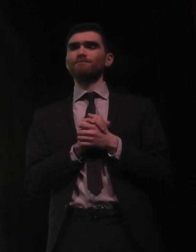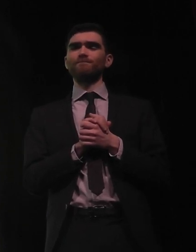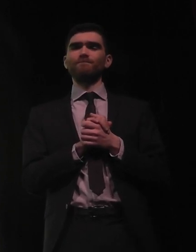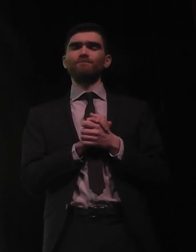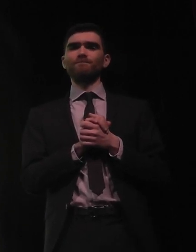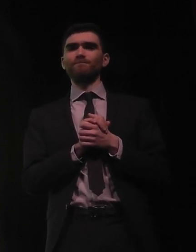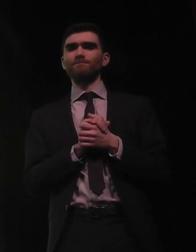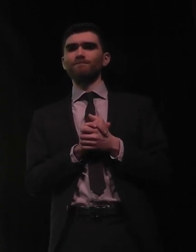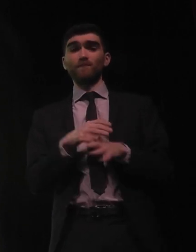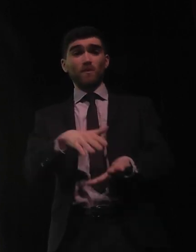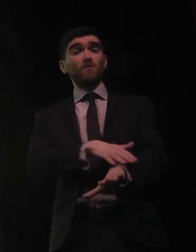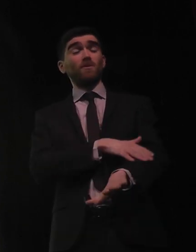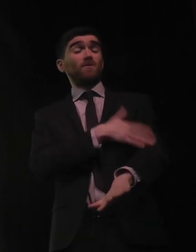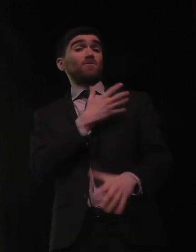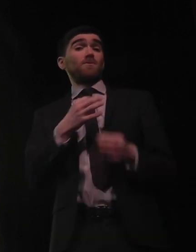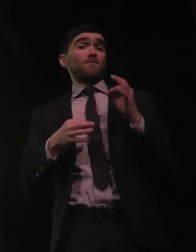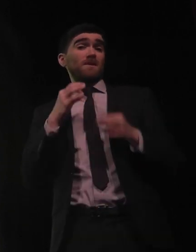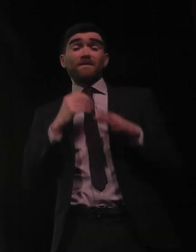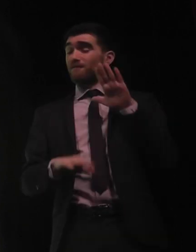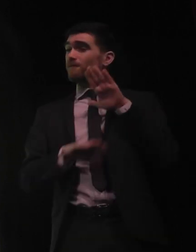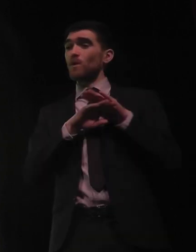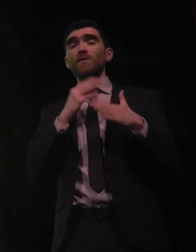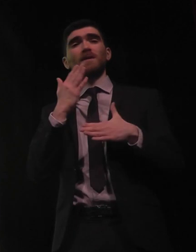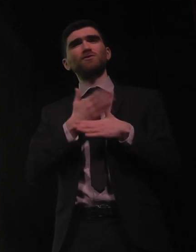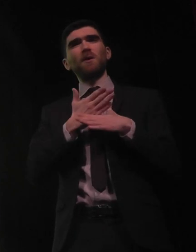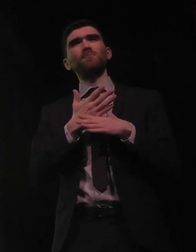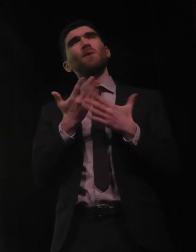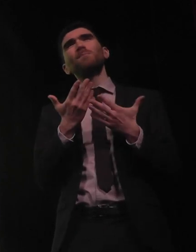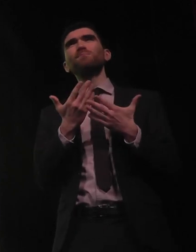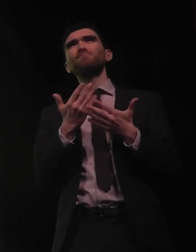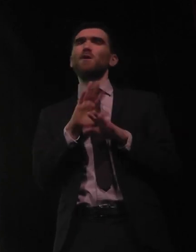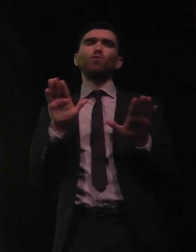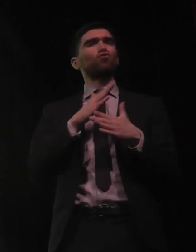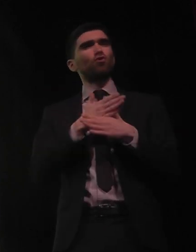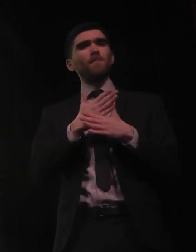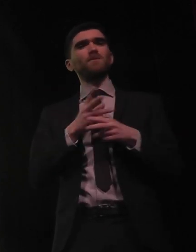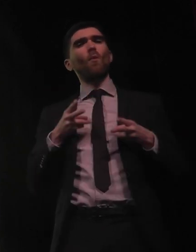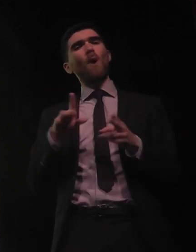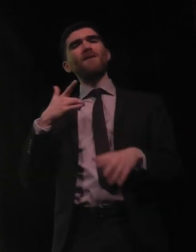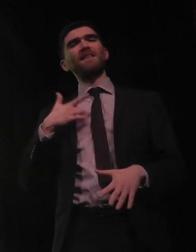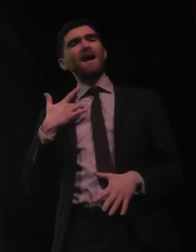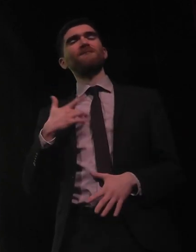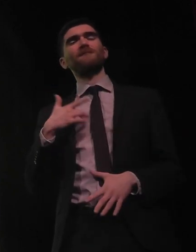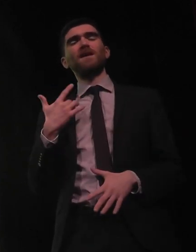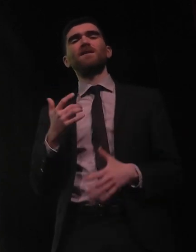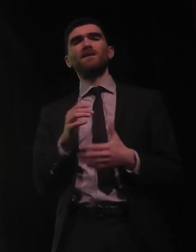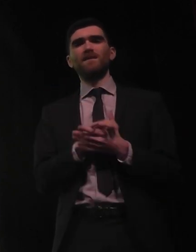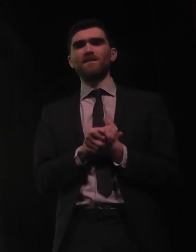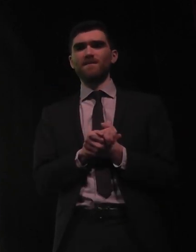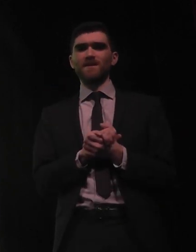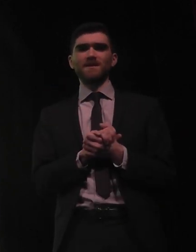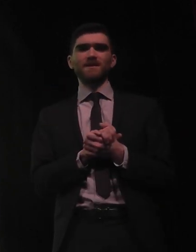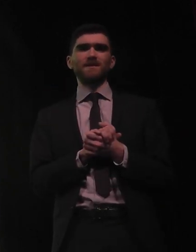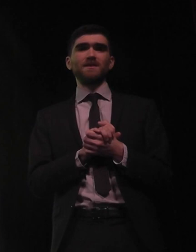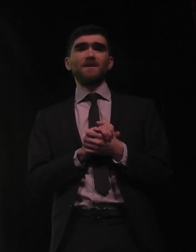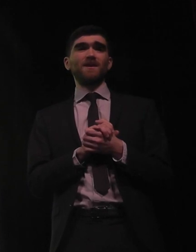Politics is a full-time job, but not quite a job, it's a way of life. With apologies to the Working Time Directive, we don't know how